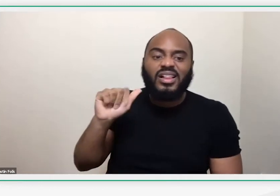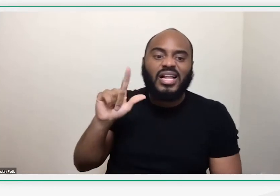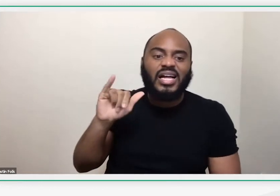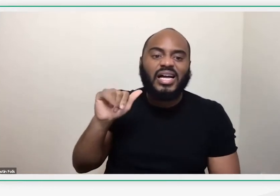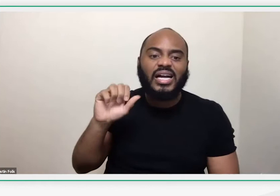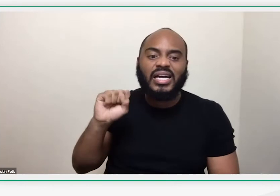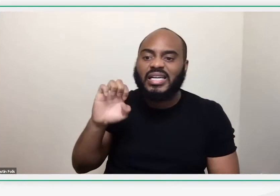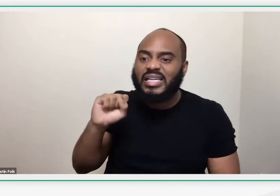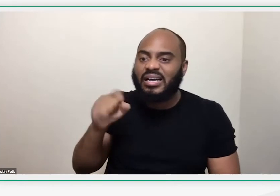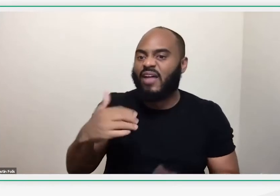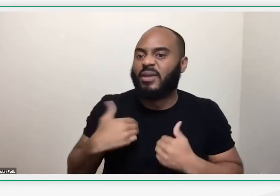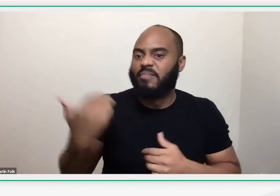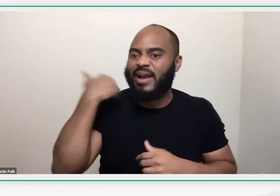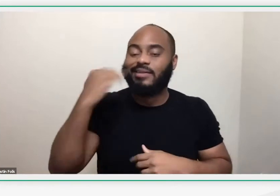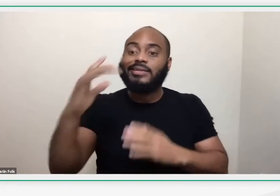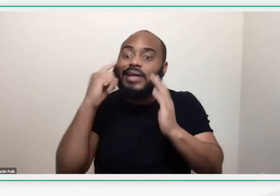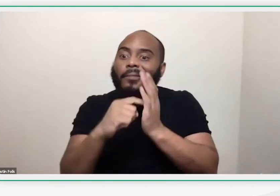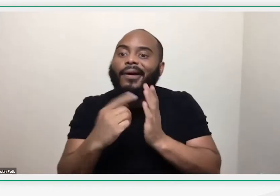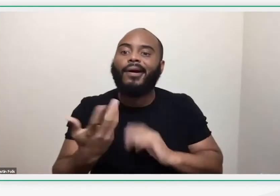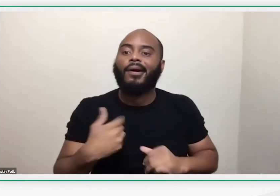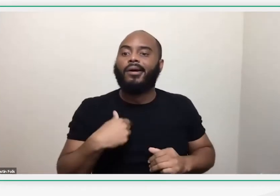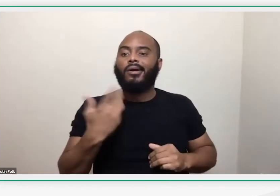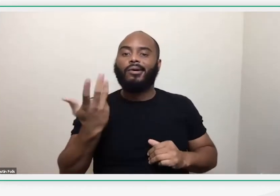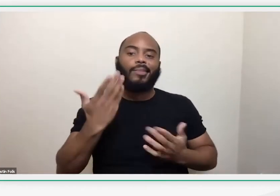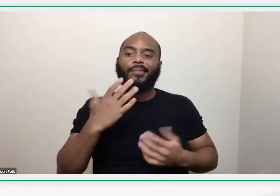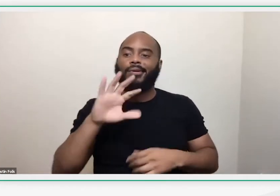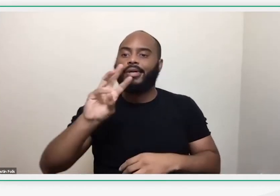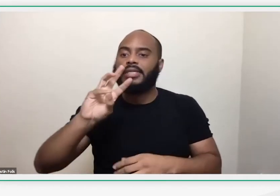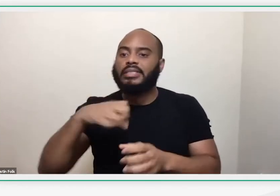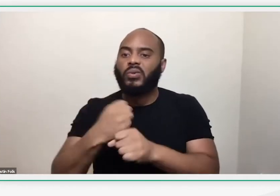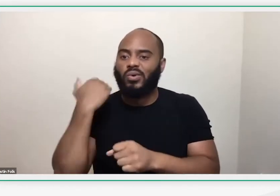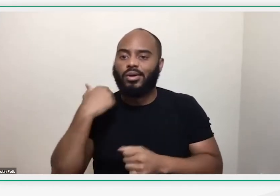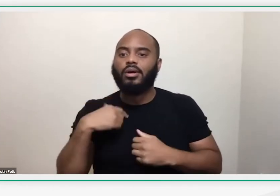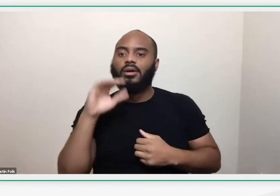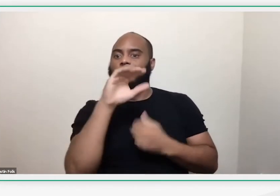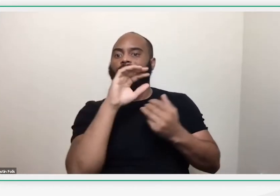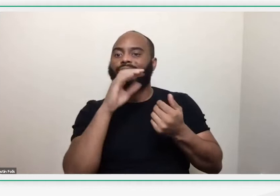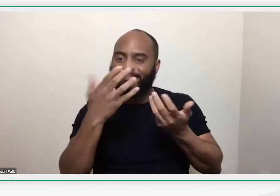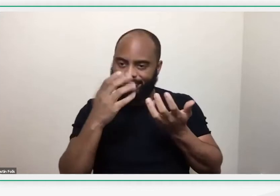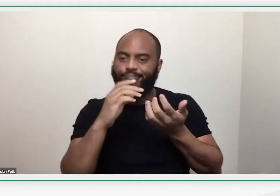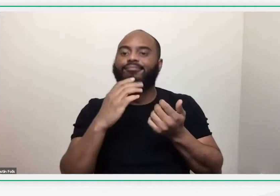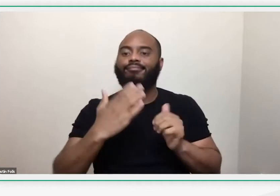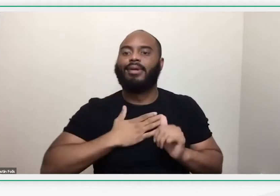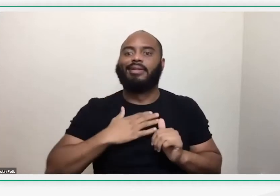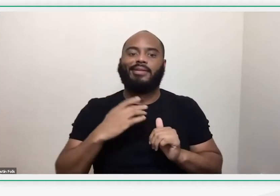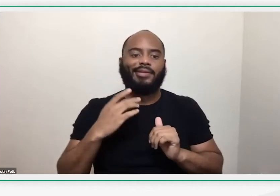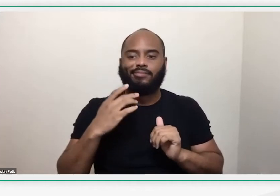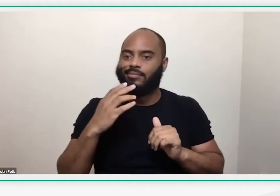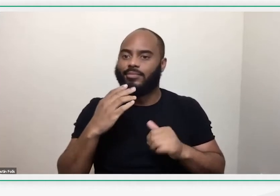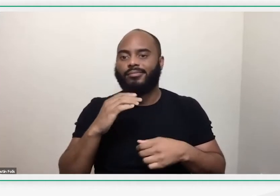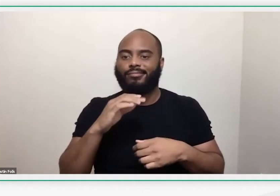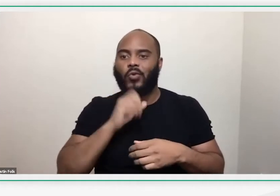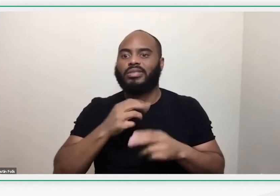And so let me summarize what's on there. Typically, you're going to find your full name and any aliases. Like, for